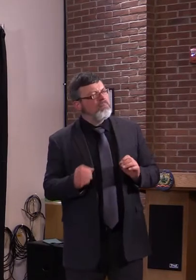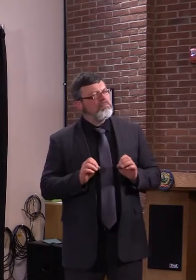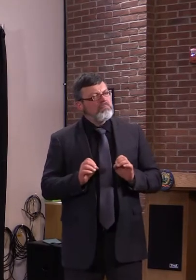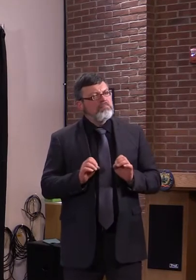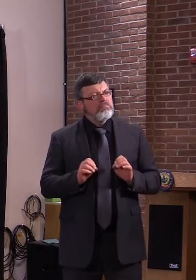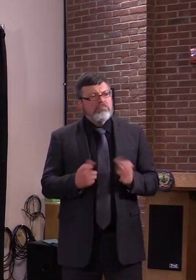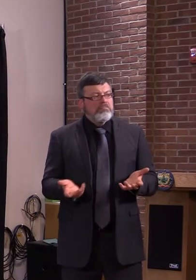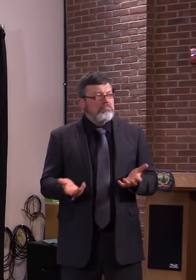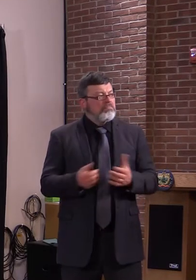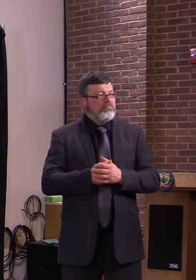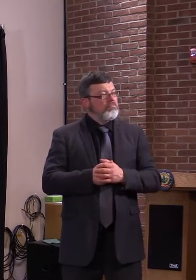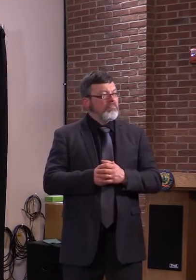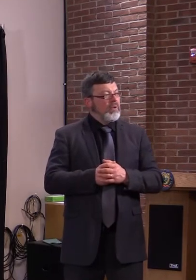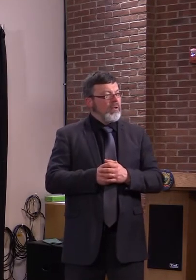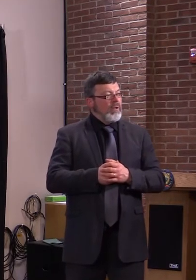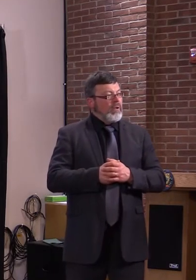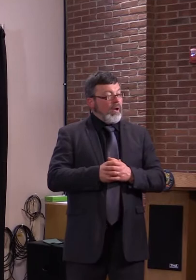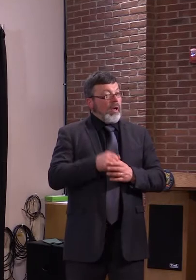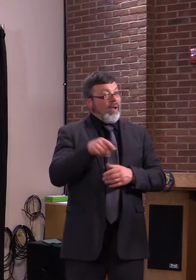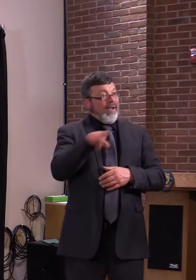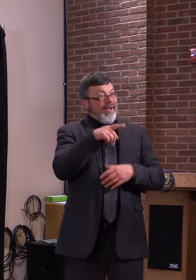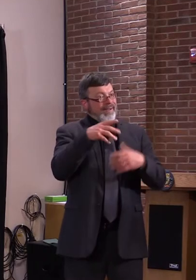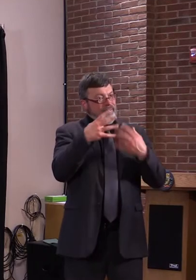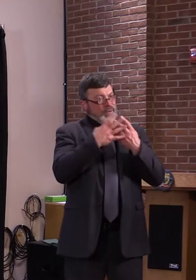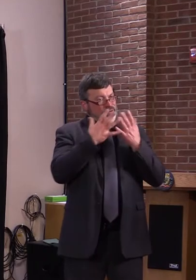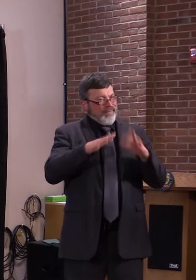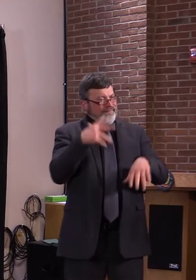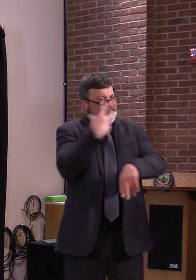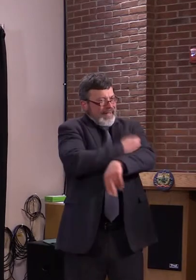if they've been vaccinated. Now, we do have